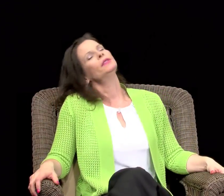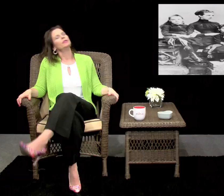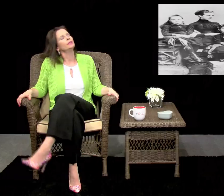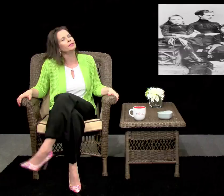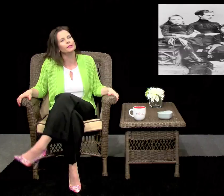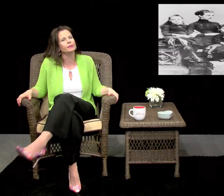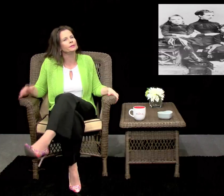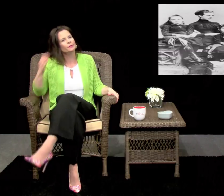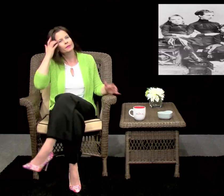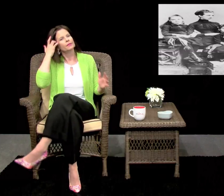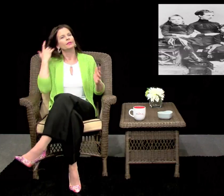Oh, please.